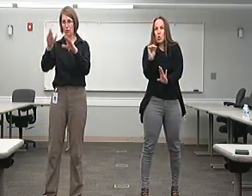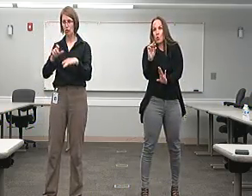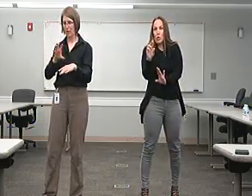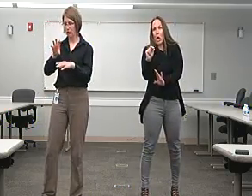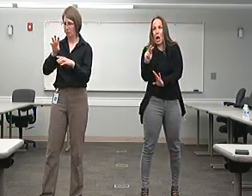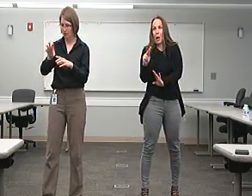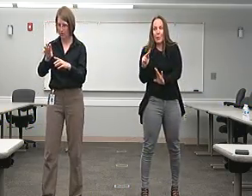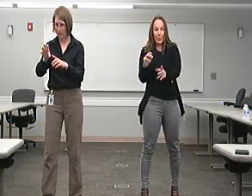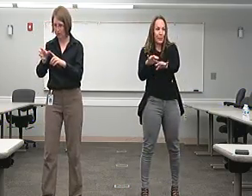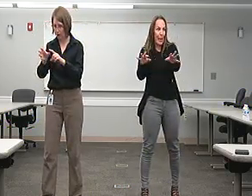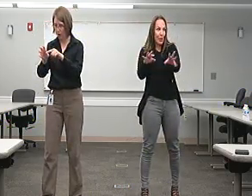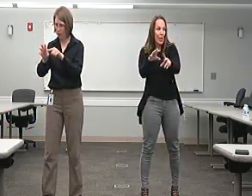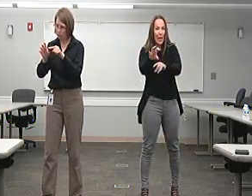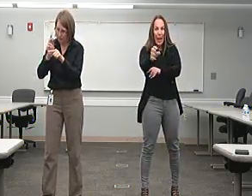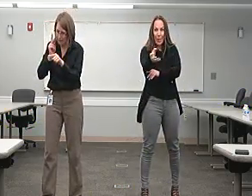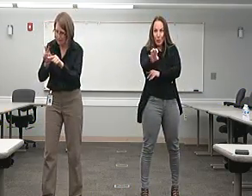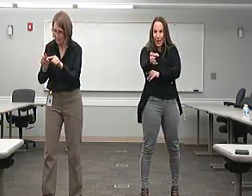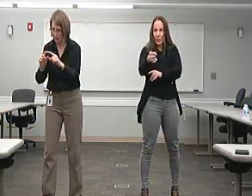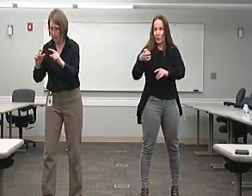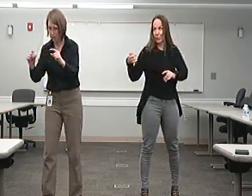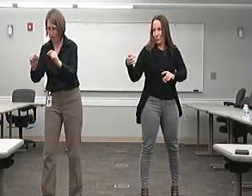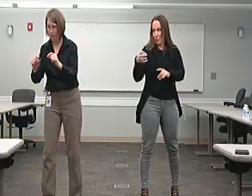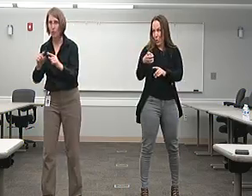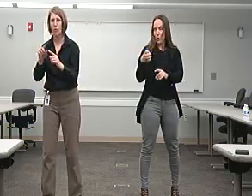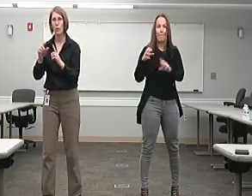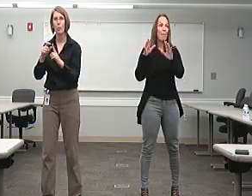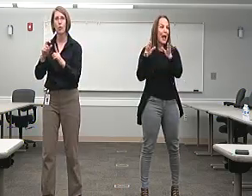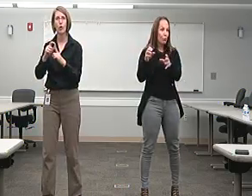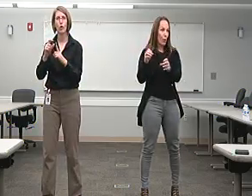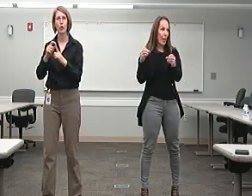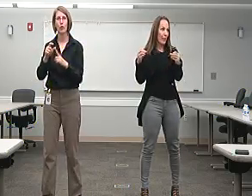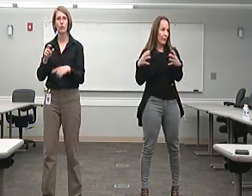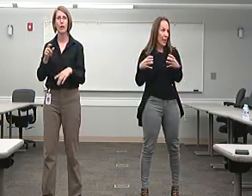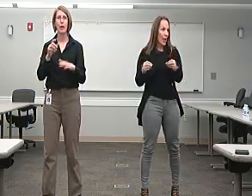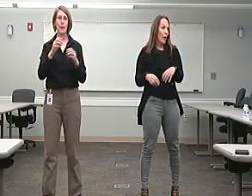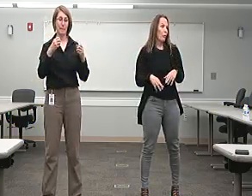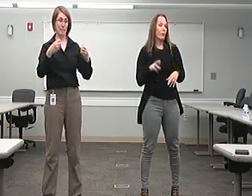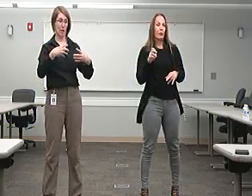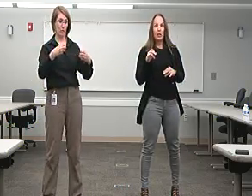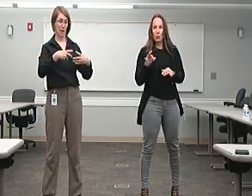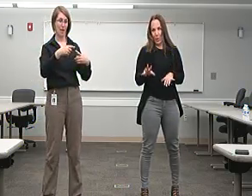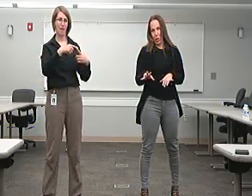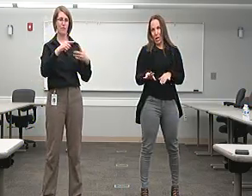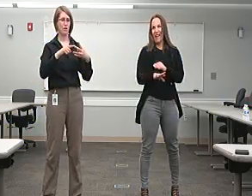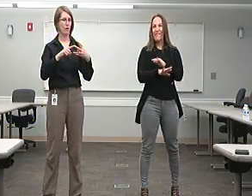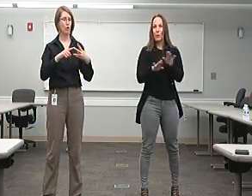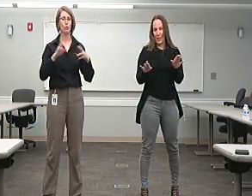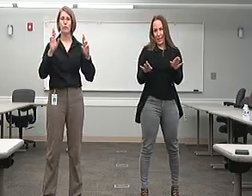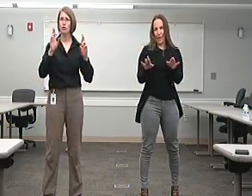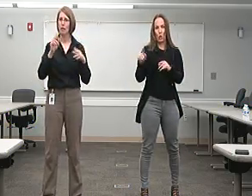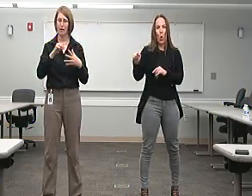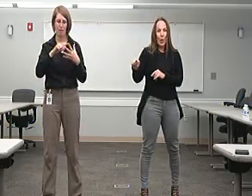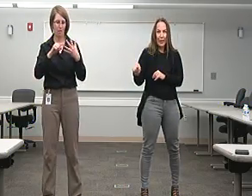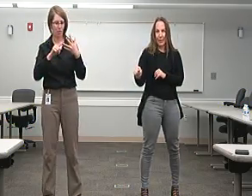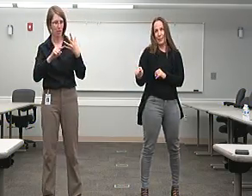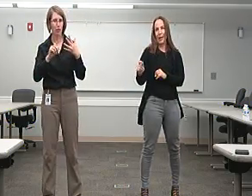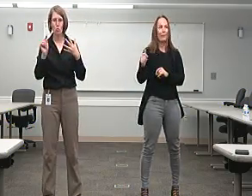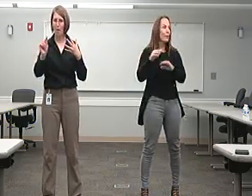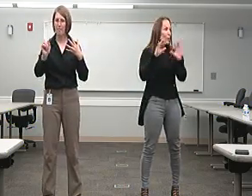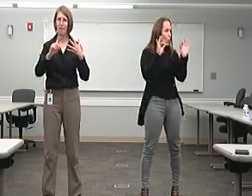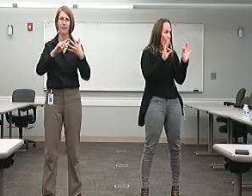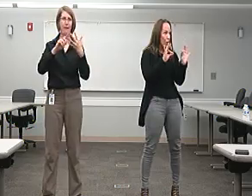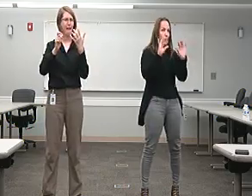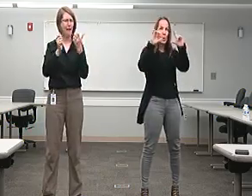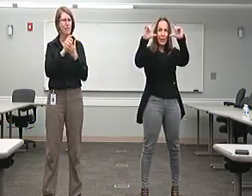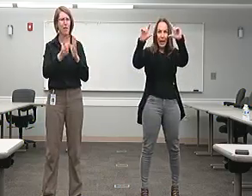spelled out, and you had to open it. Microwave, refrigerator, everything, toilet, every word,